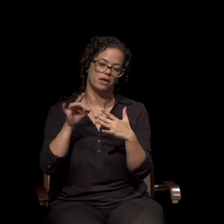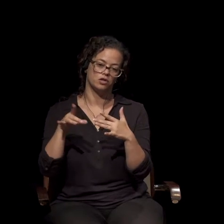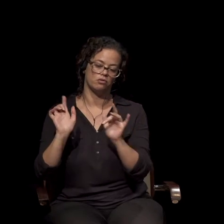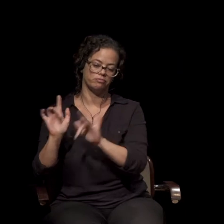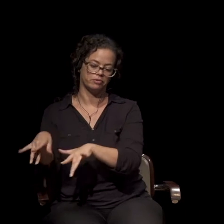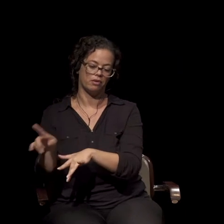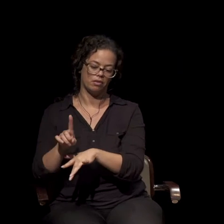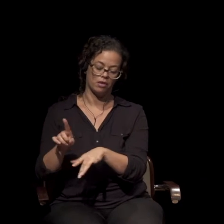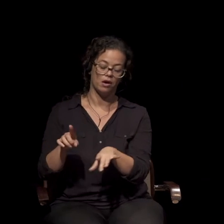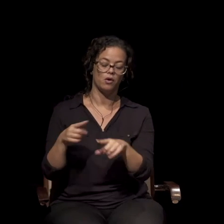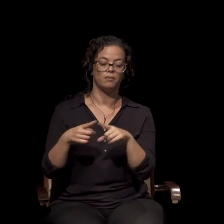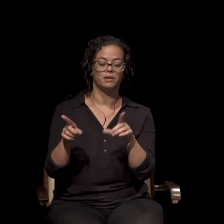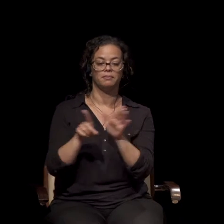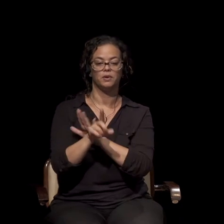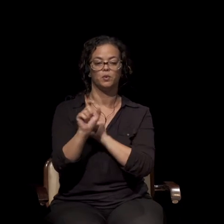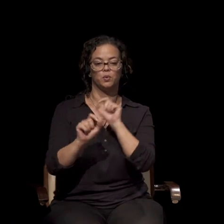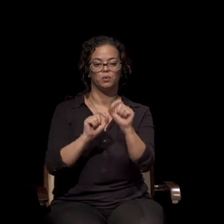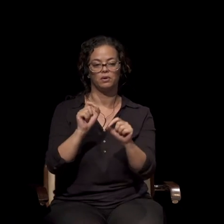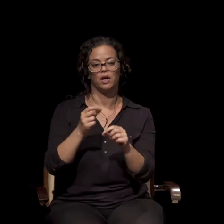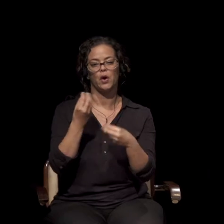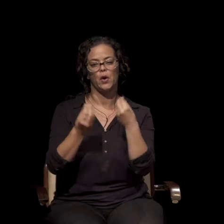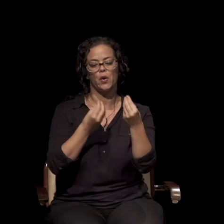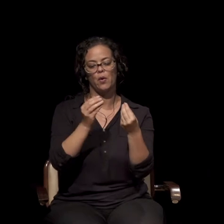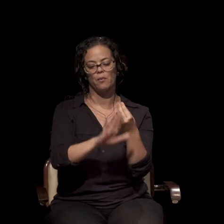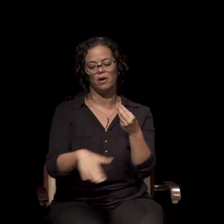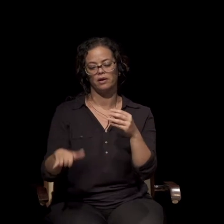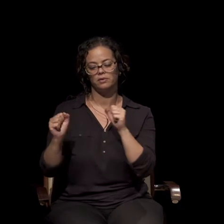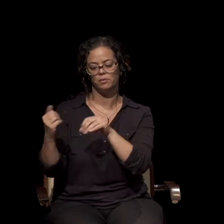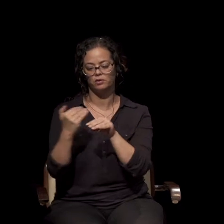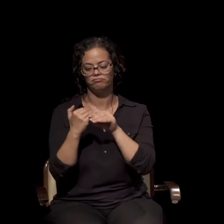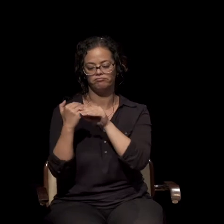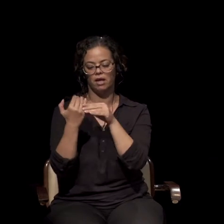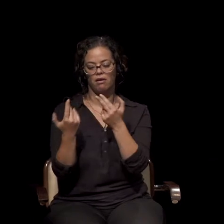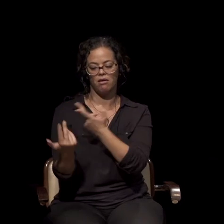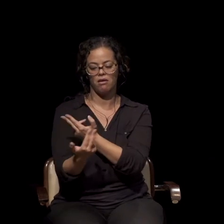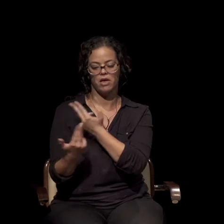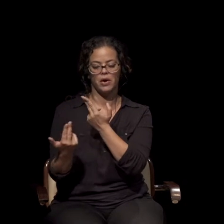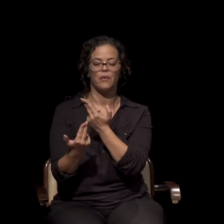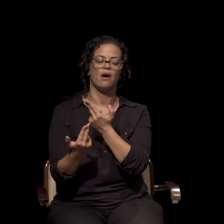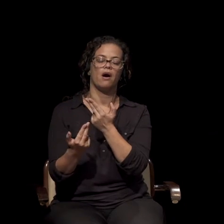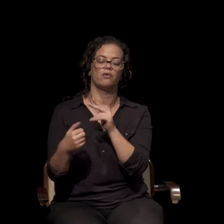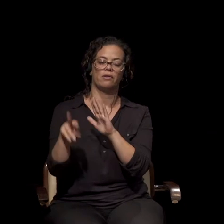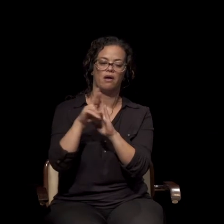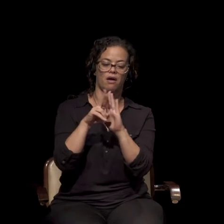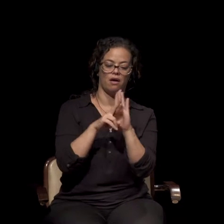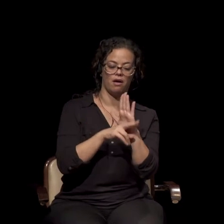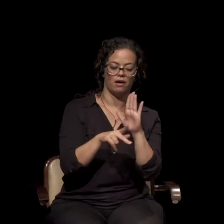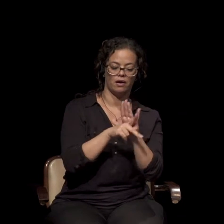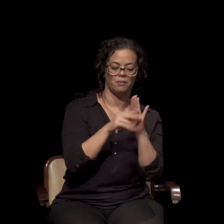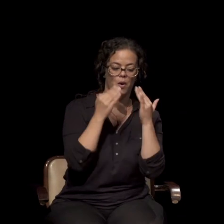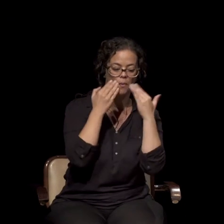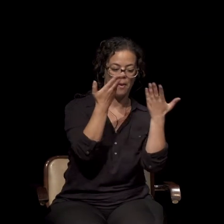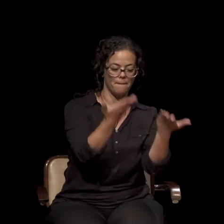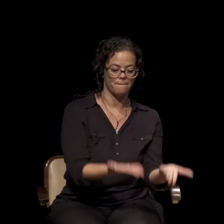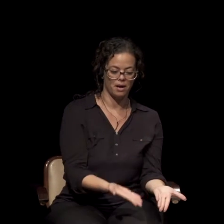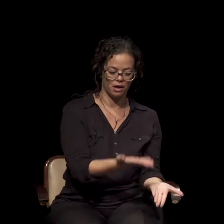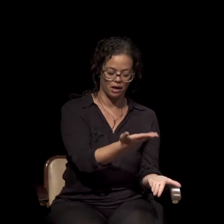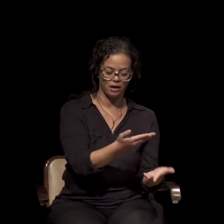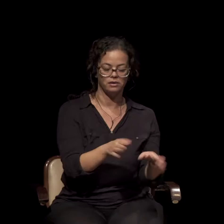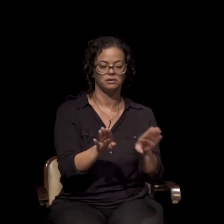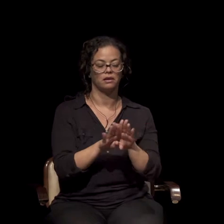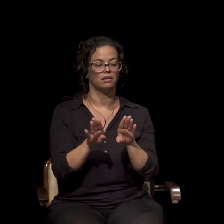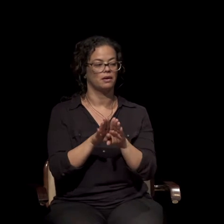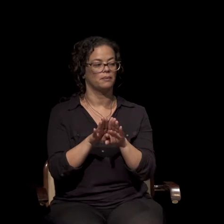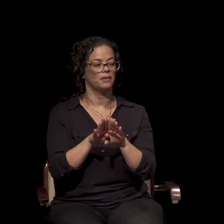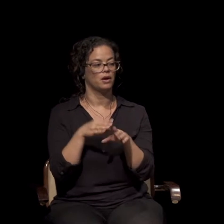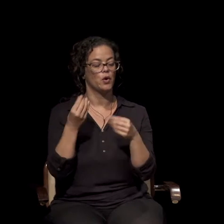participate as equals in the setting of the rules and premises of their own appearance and have a say in the definition of what